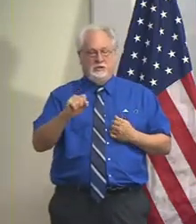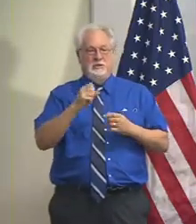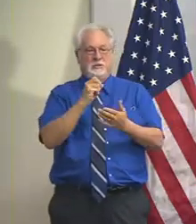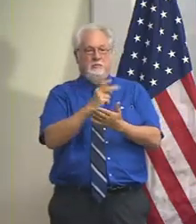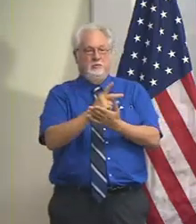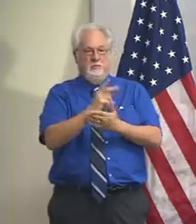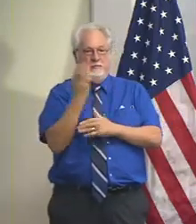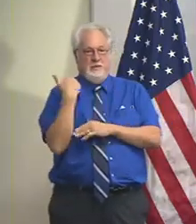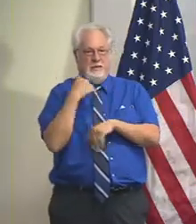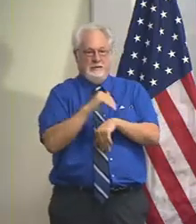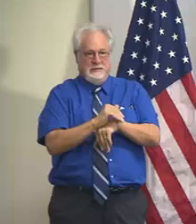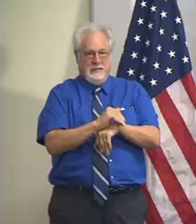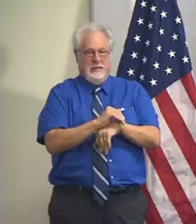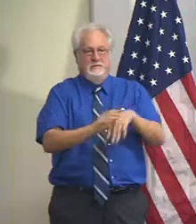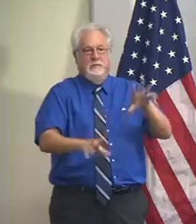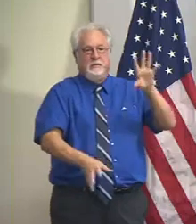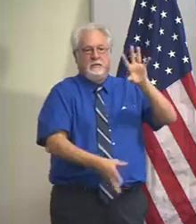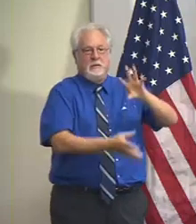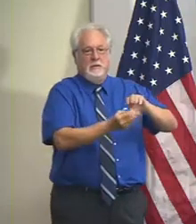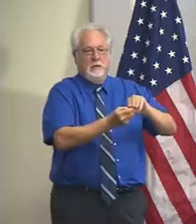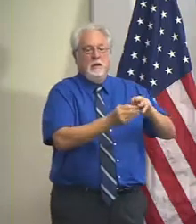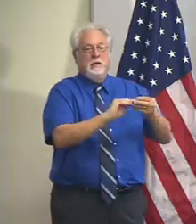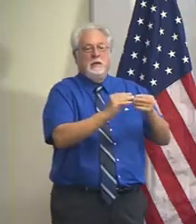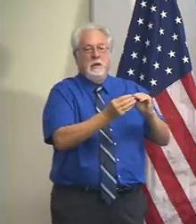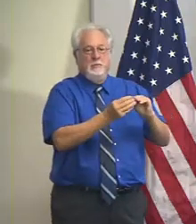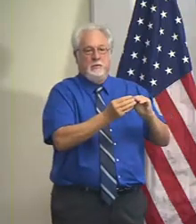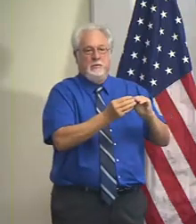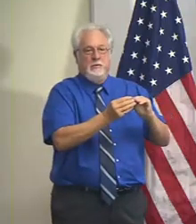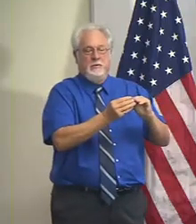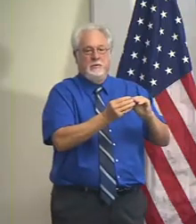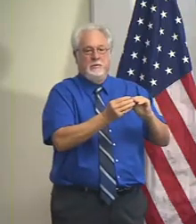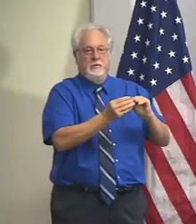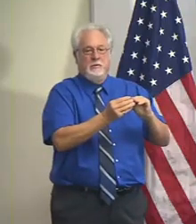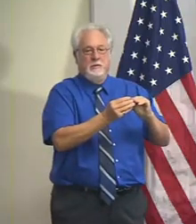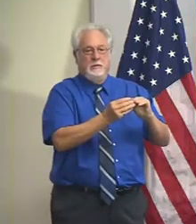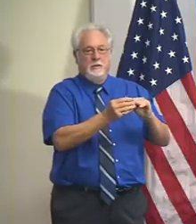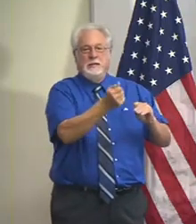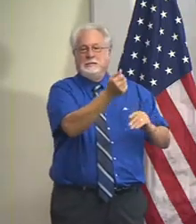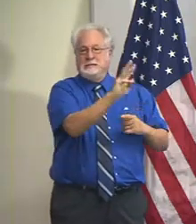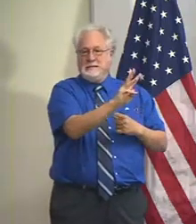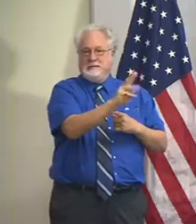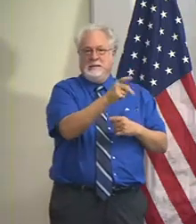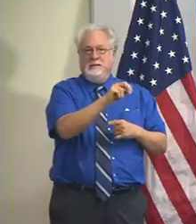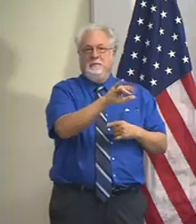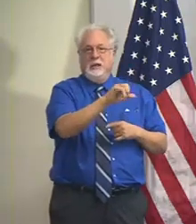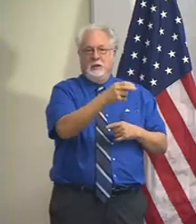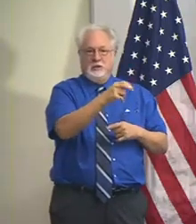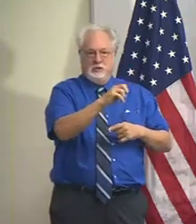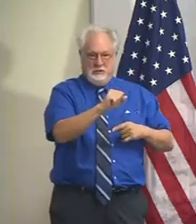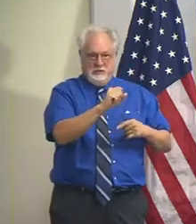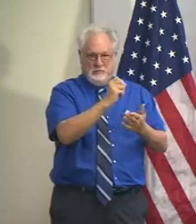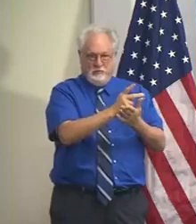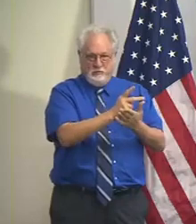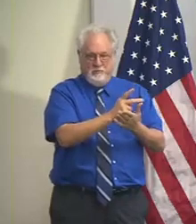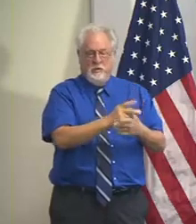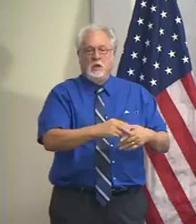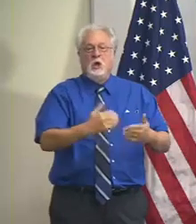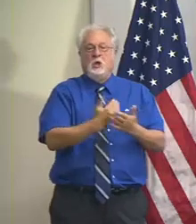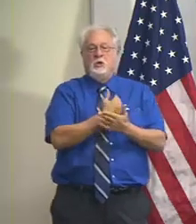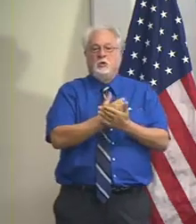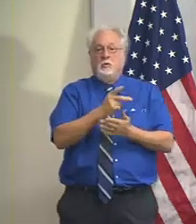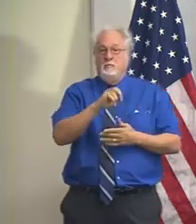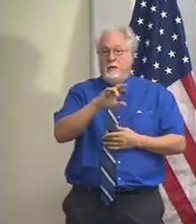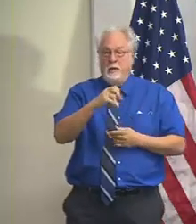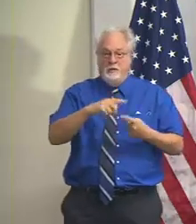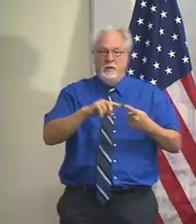overnight, bringing the total number of parishes approved thus far to 16. The newly approved